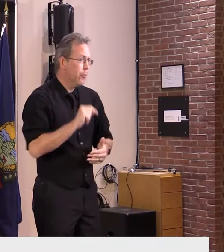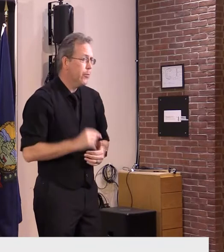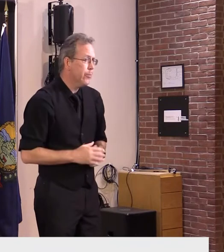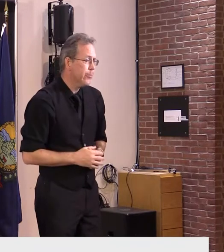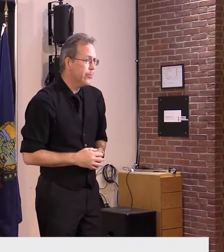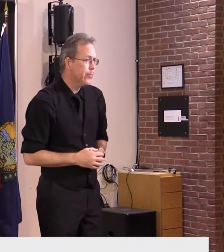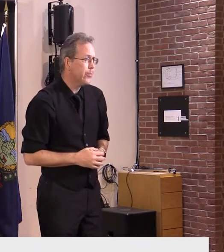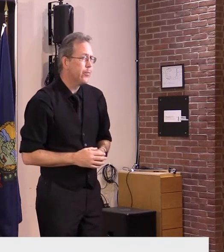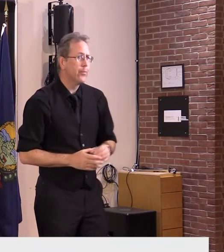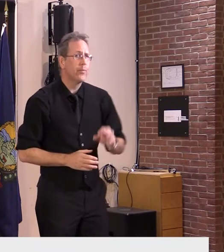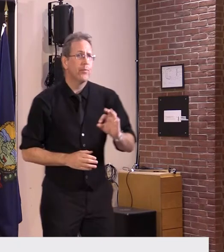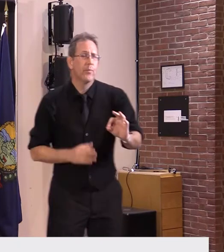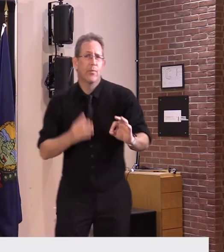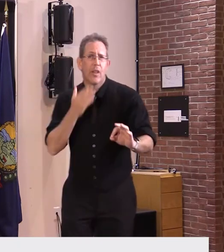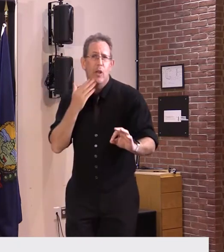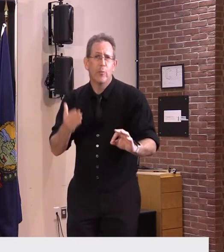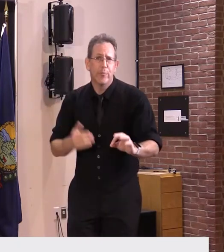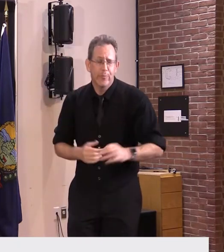Thank you.